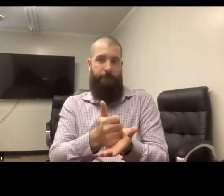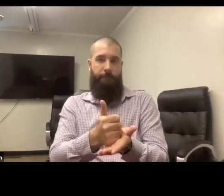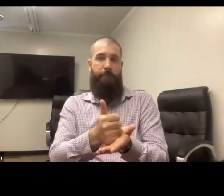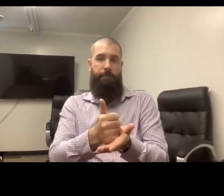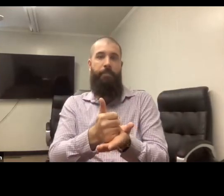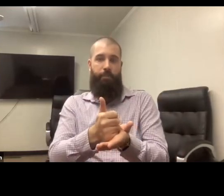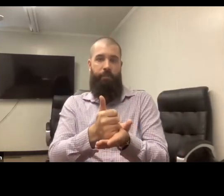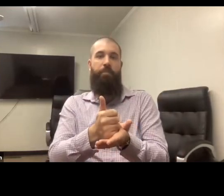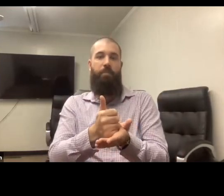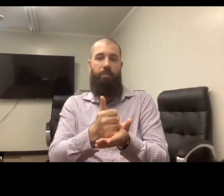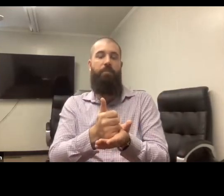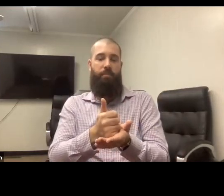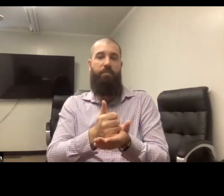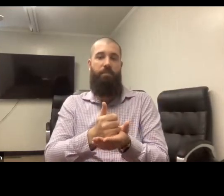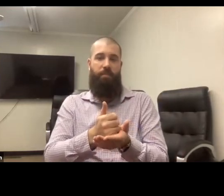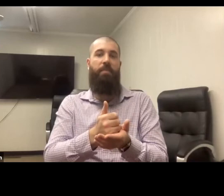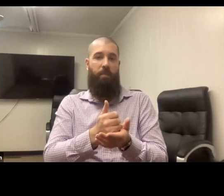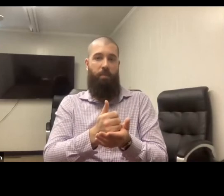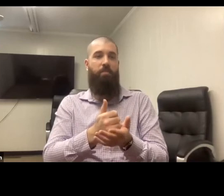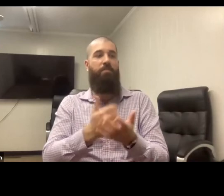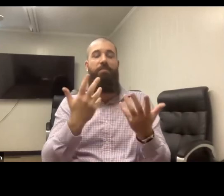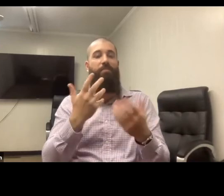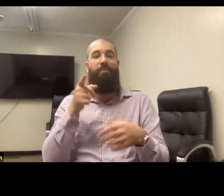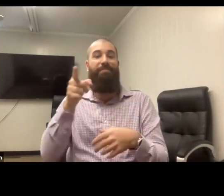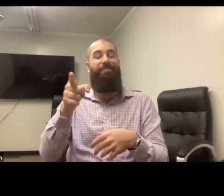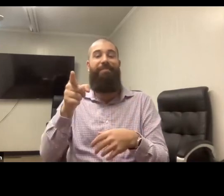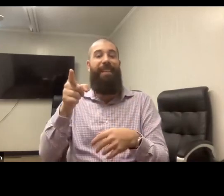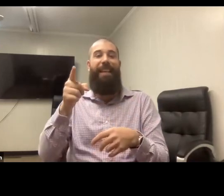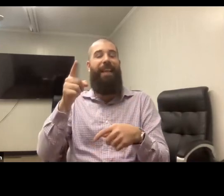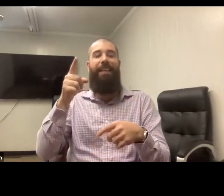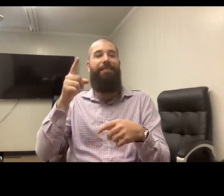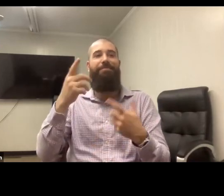and she, just reassure her, teachers are there to help you.